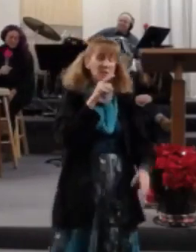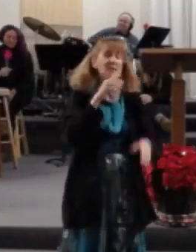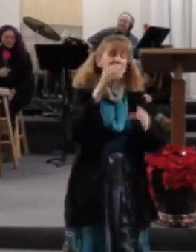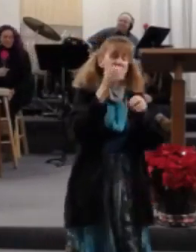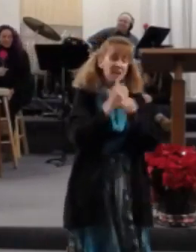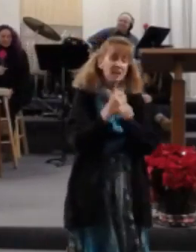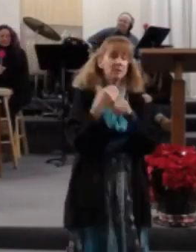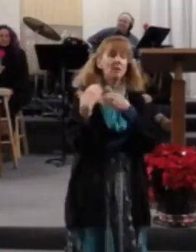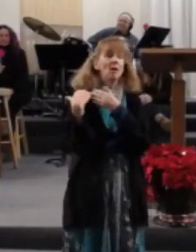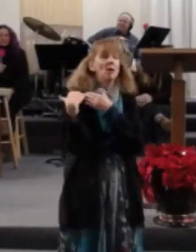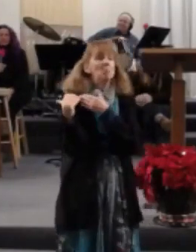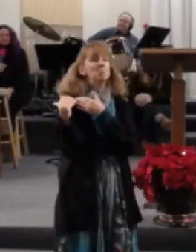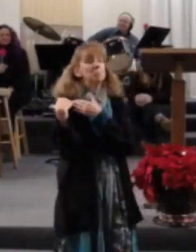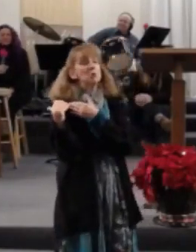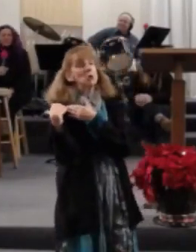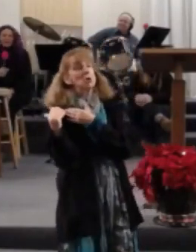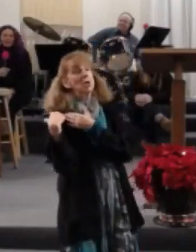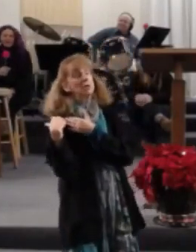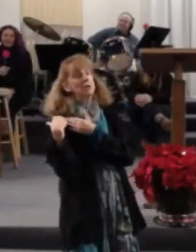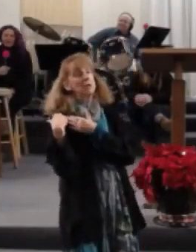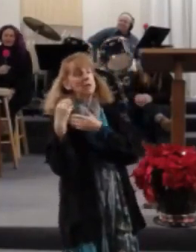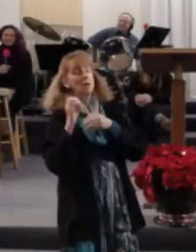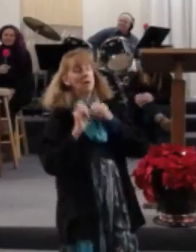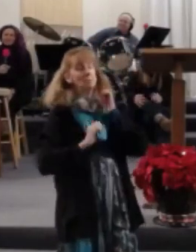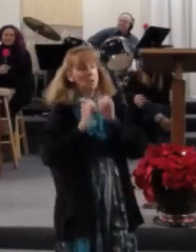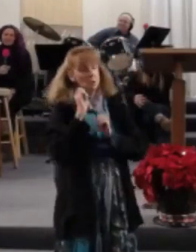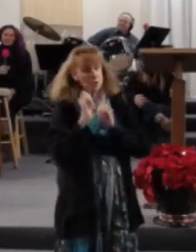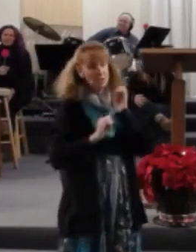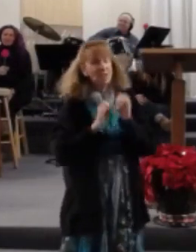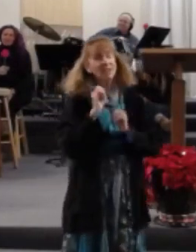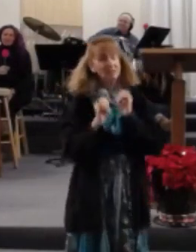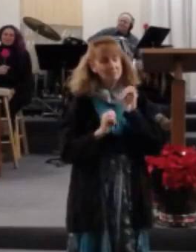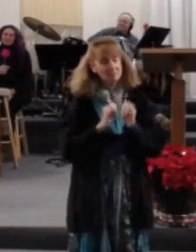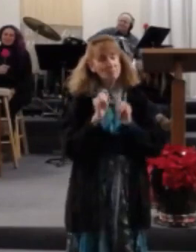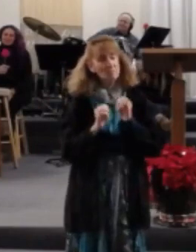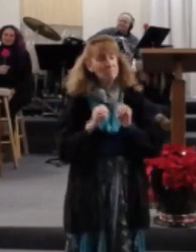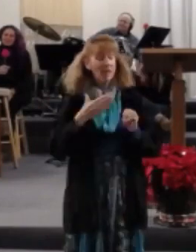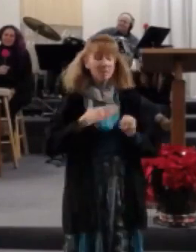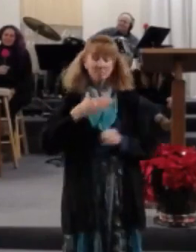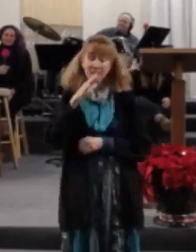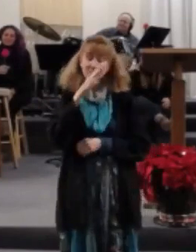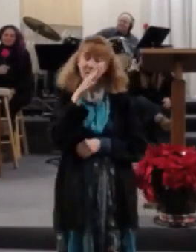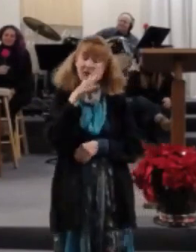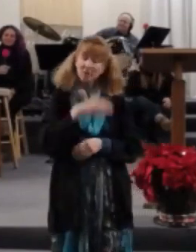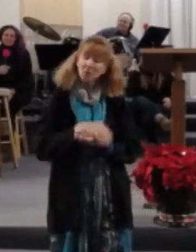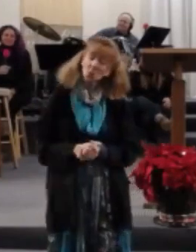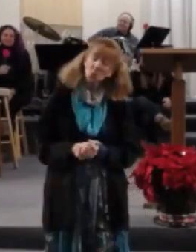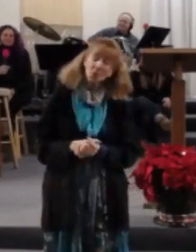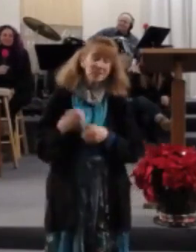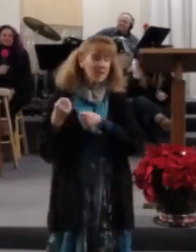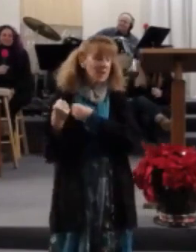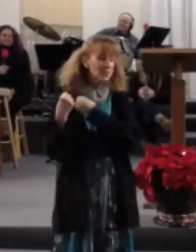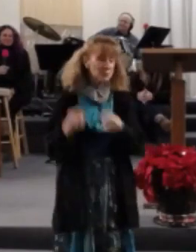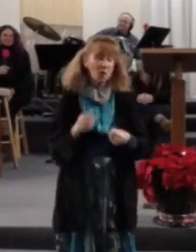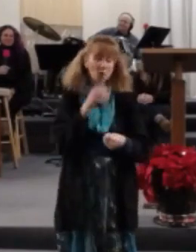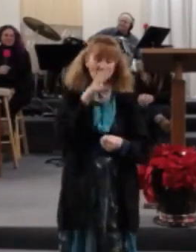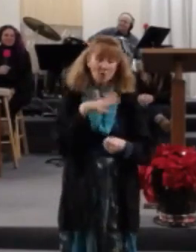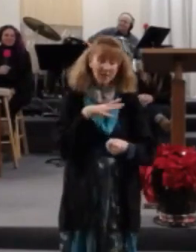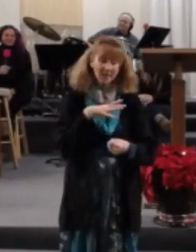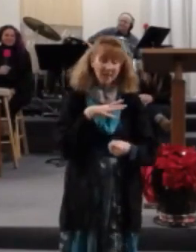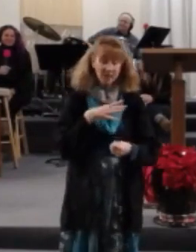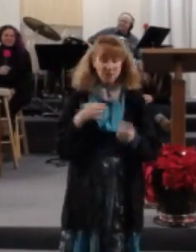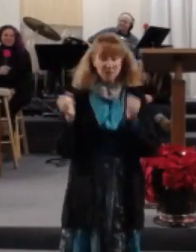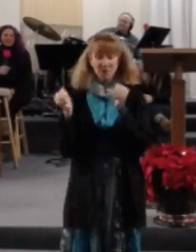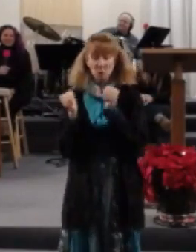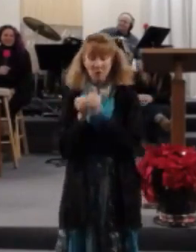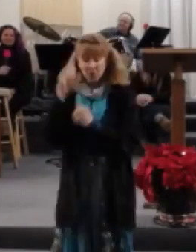just physically, but emotionally. And this is a woman who she's been with her husband since she was 14,